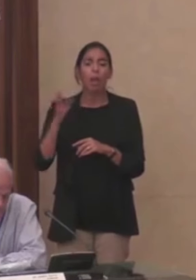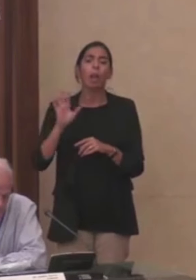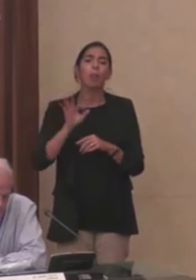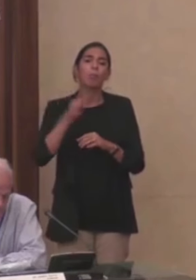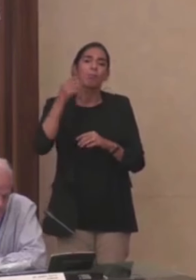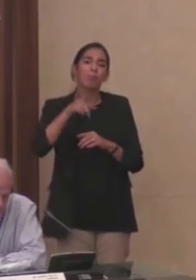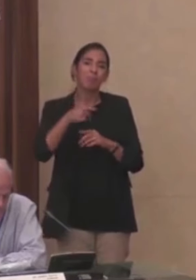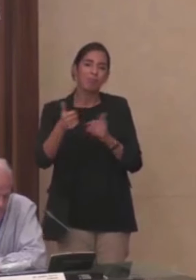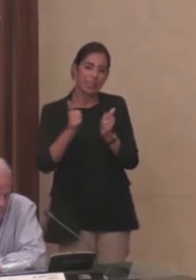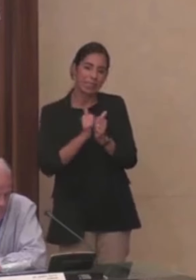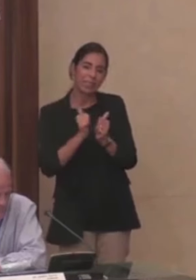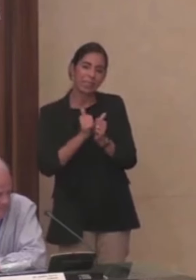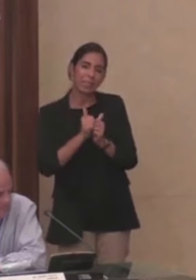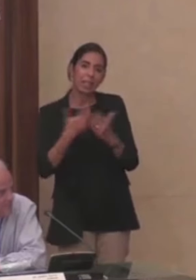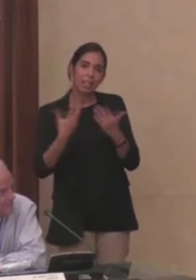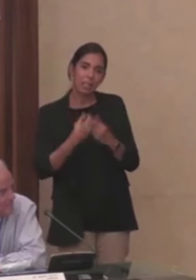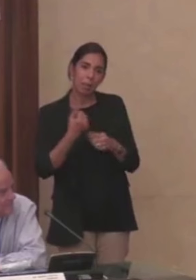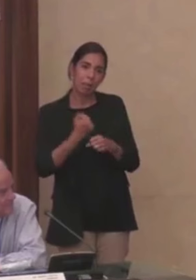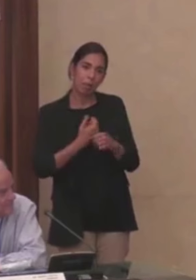app.